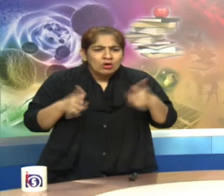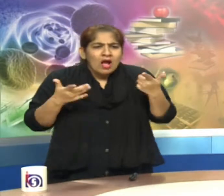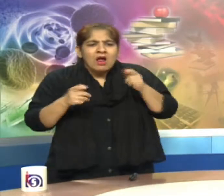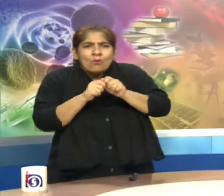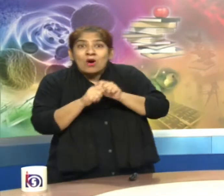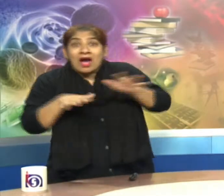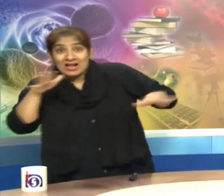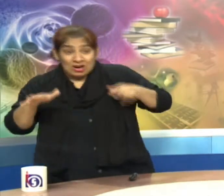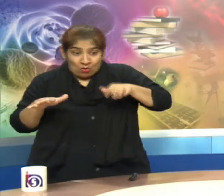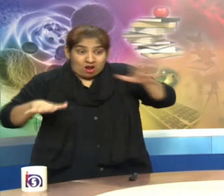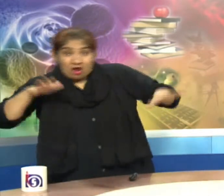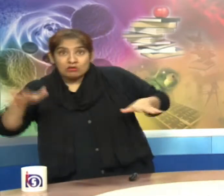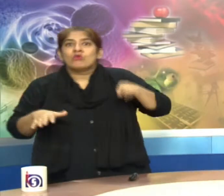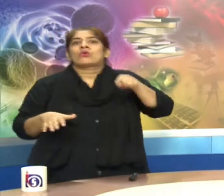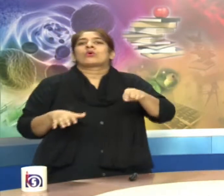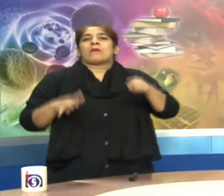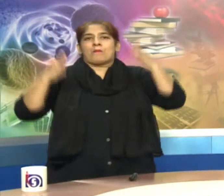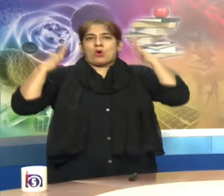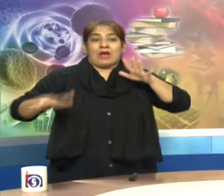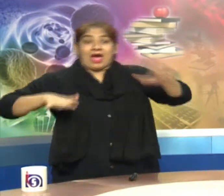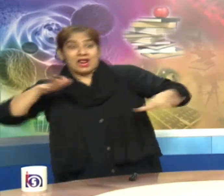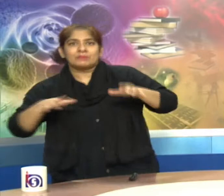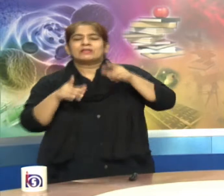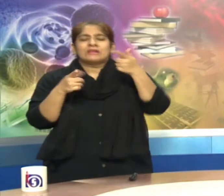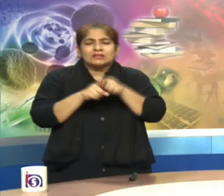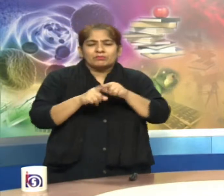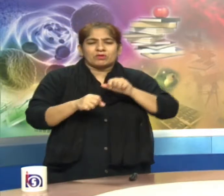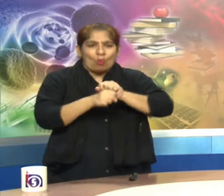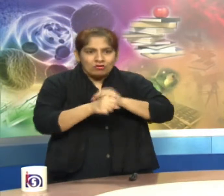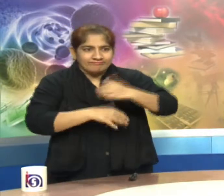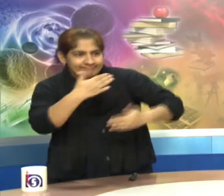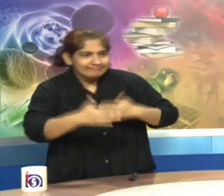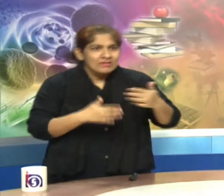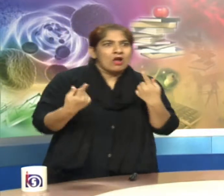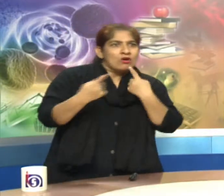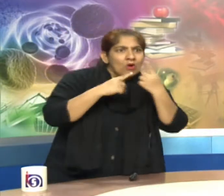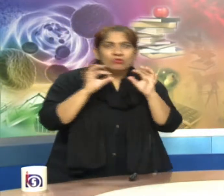and all the information, provide all the information about the product,